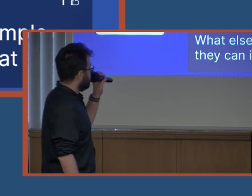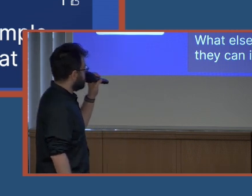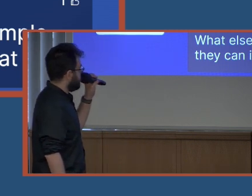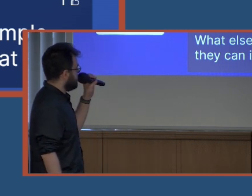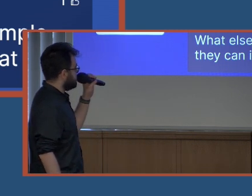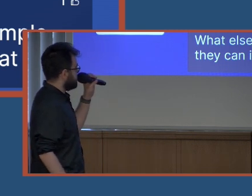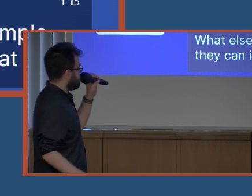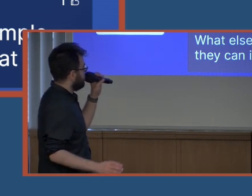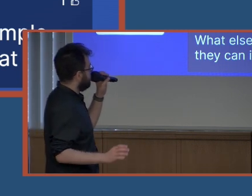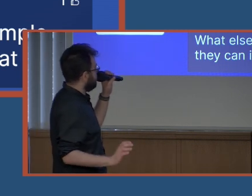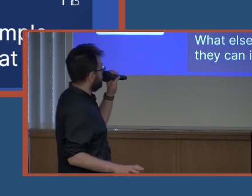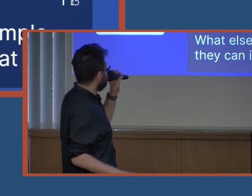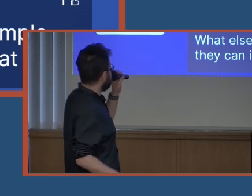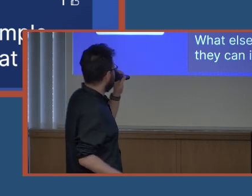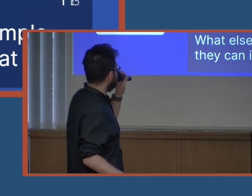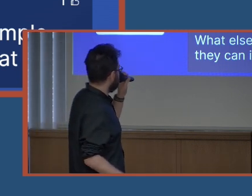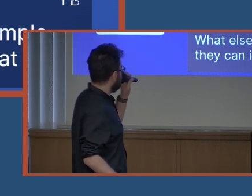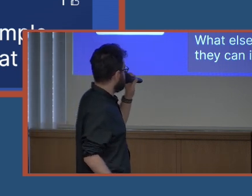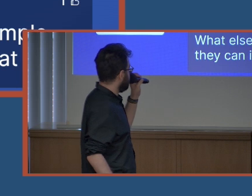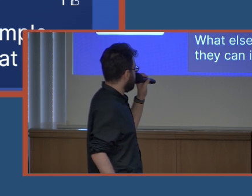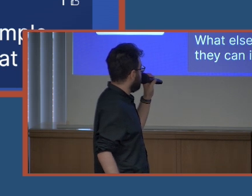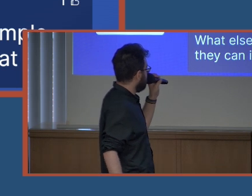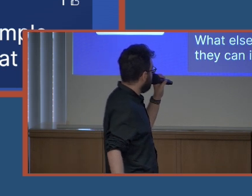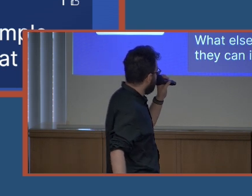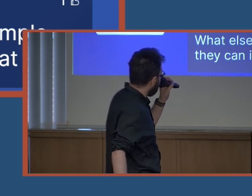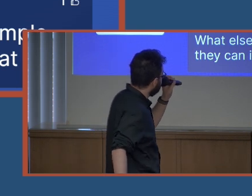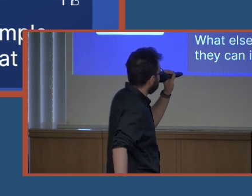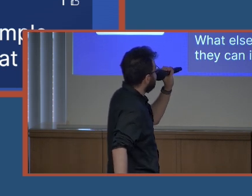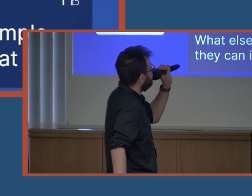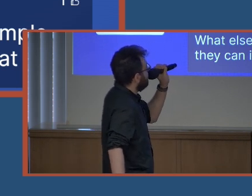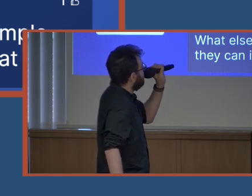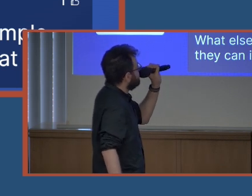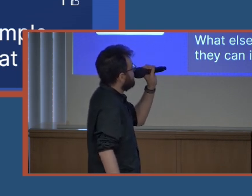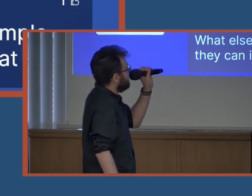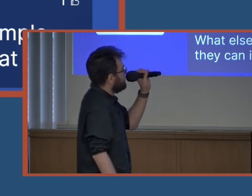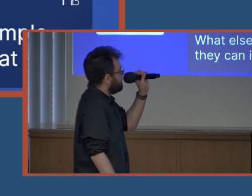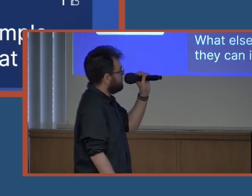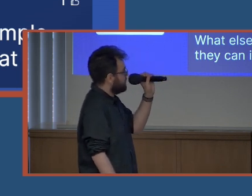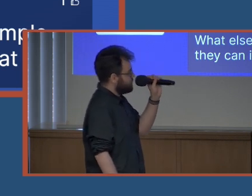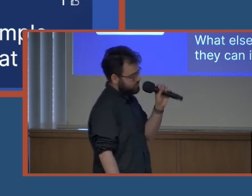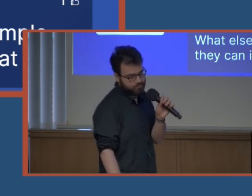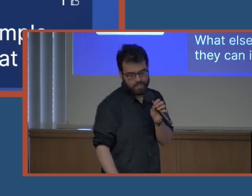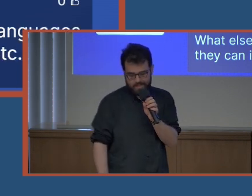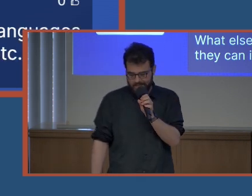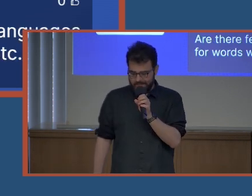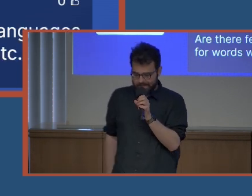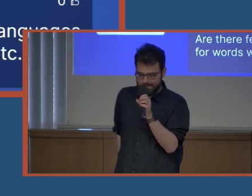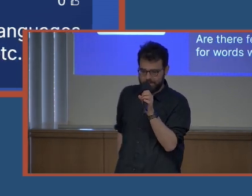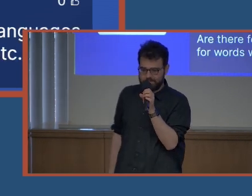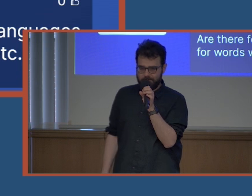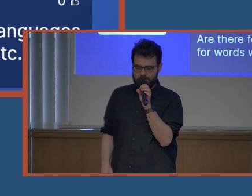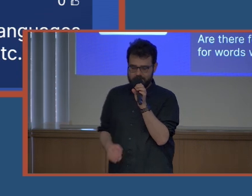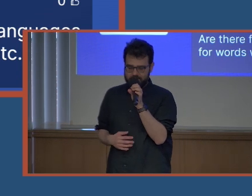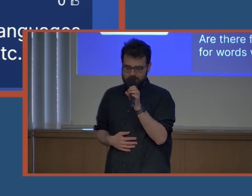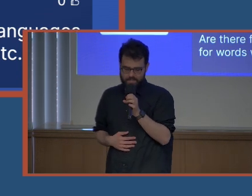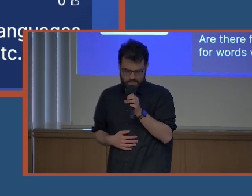sign language families? For example, would the Czech sign language look like a lot more like the Polish sign language than the French one? That is a